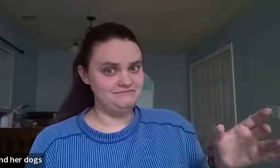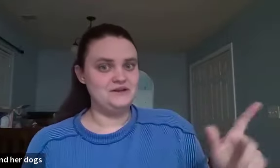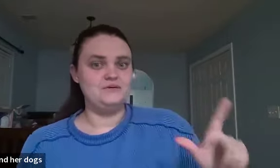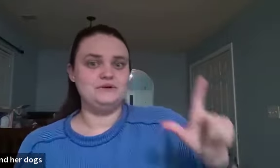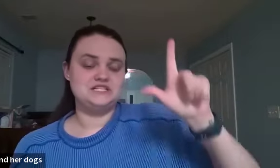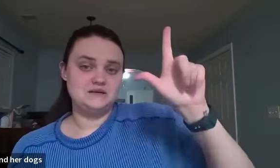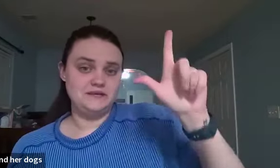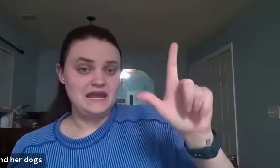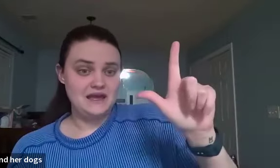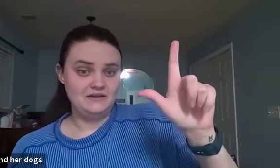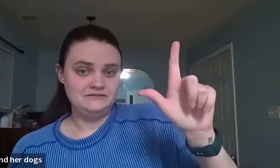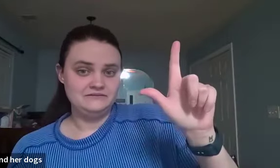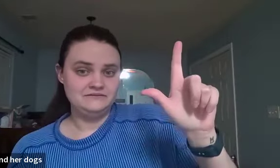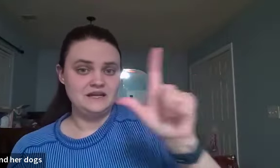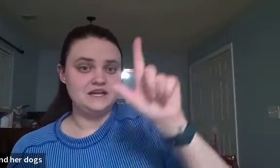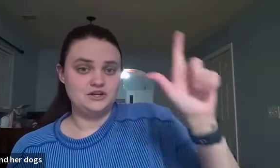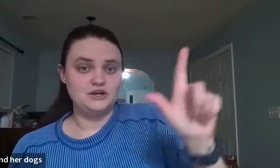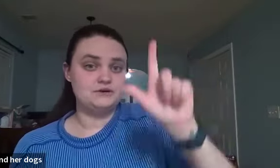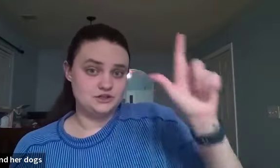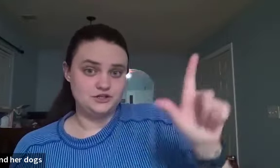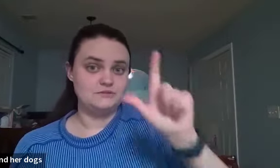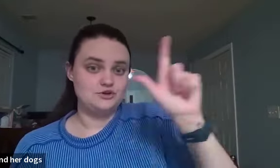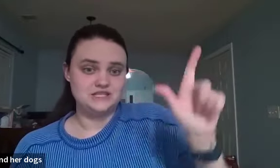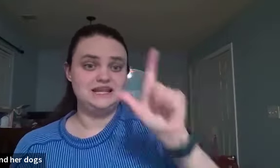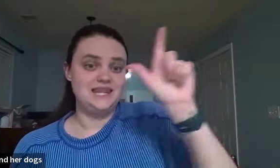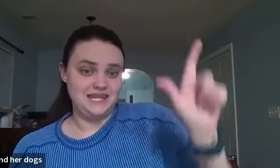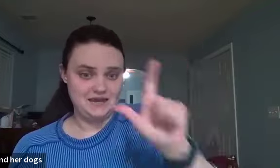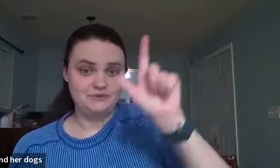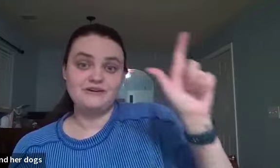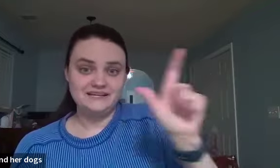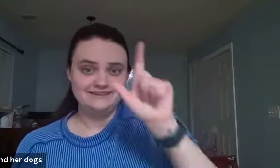library, which is going to be an L, and you're going to go in a circular motion. Library.